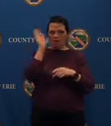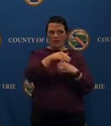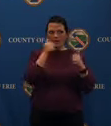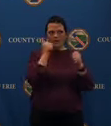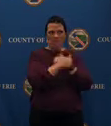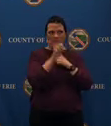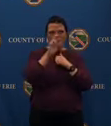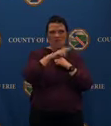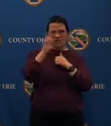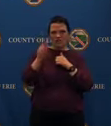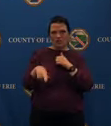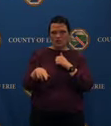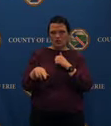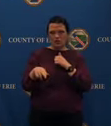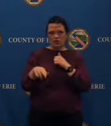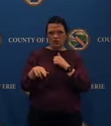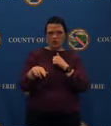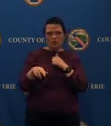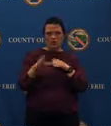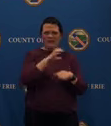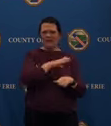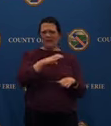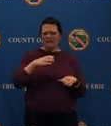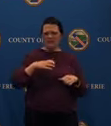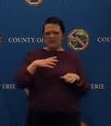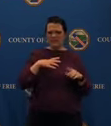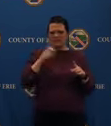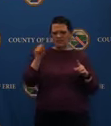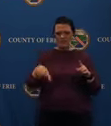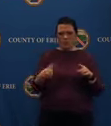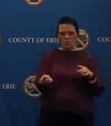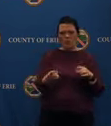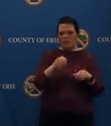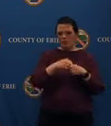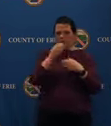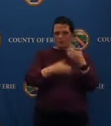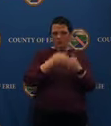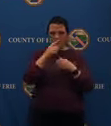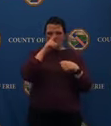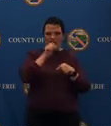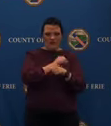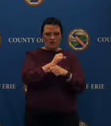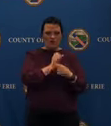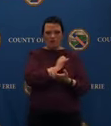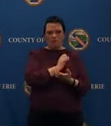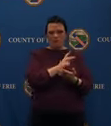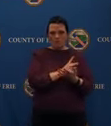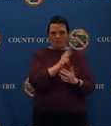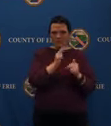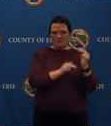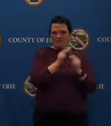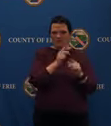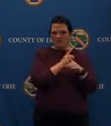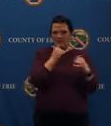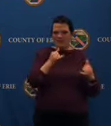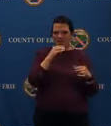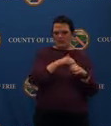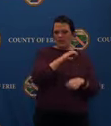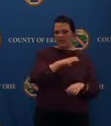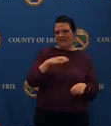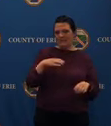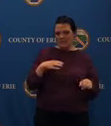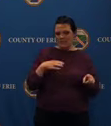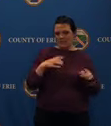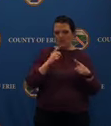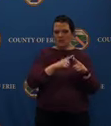past Rochester and past Cleveland, is the only one that they're in the process of actually approving and being built right now is in Cleveland,